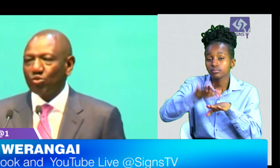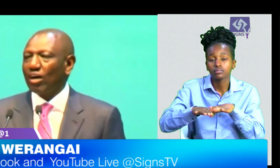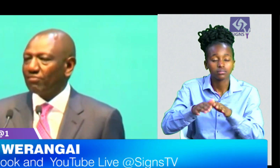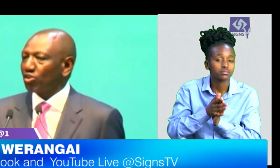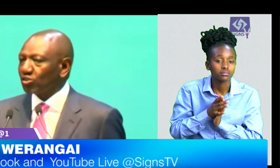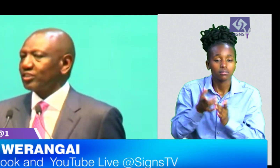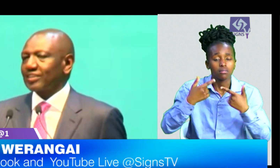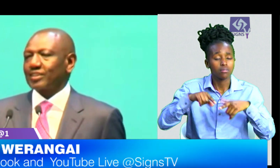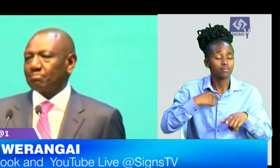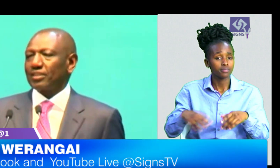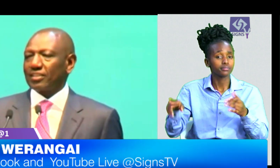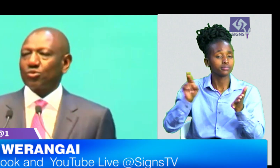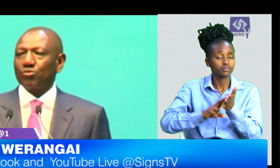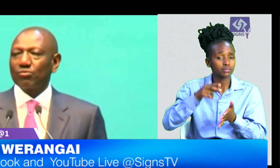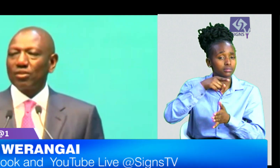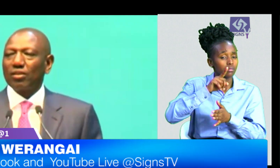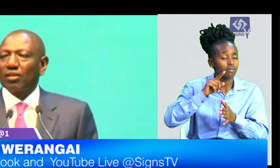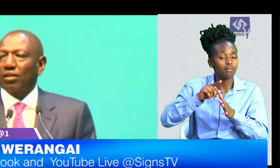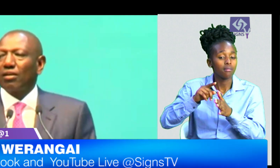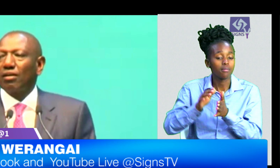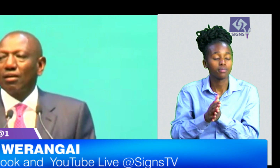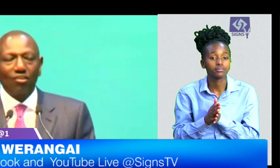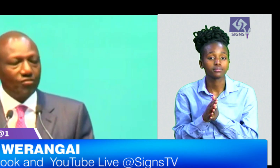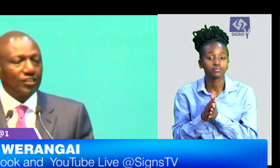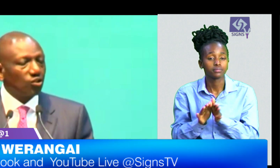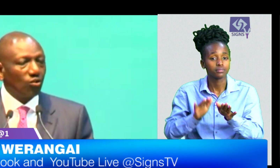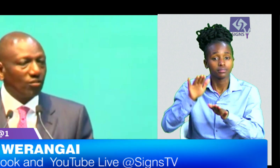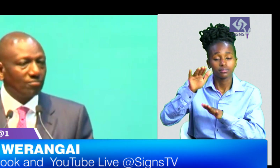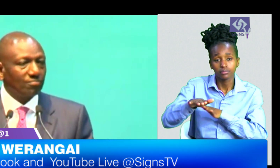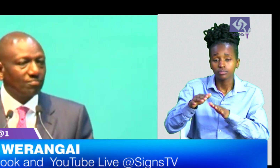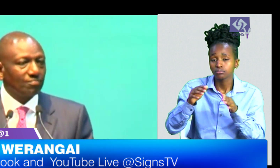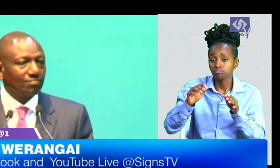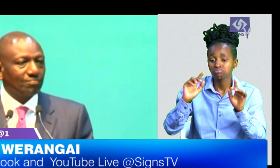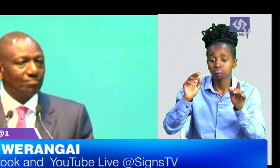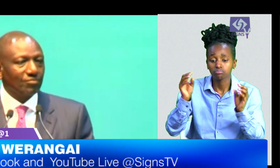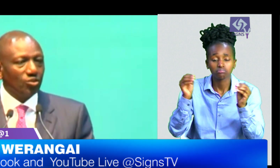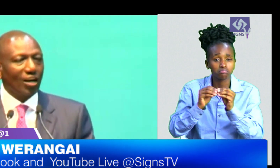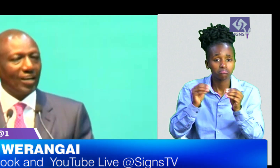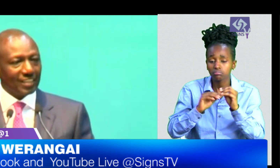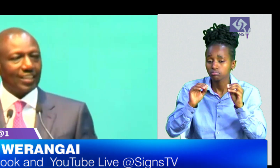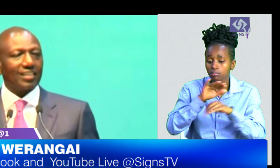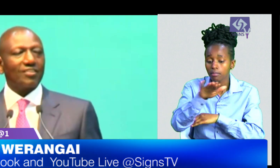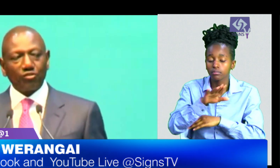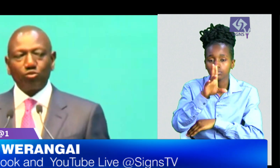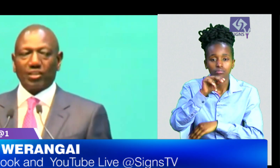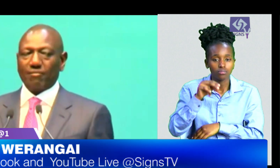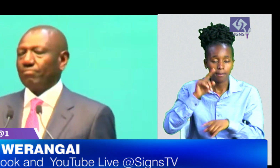you have not just stepped into a conference hall. You have entered the future,